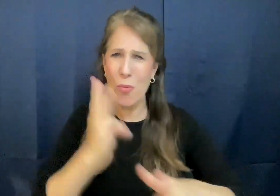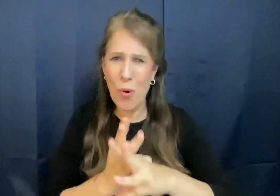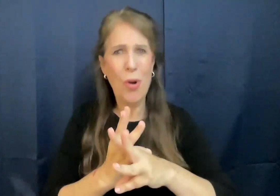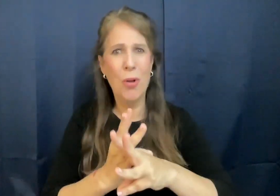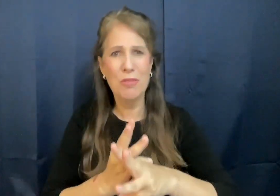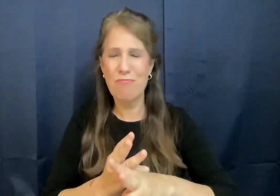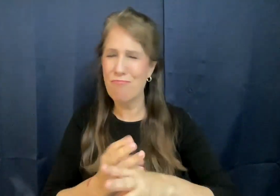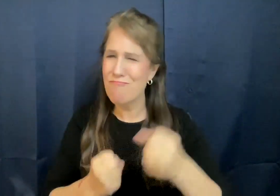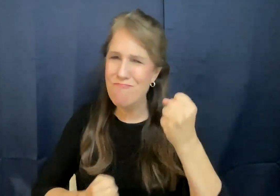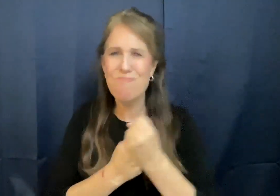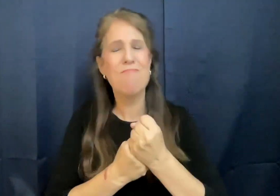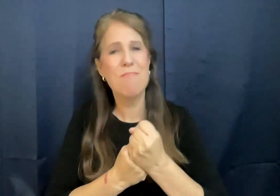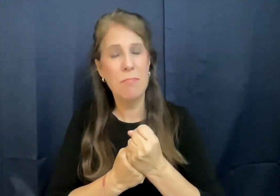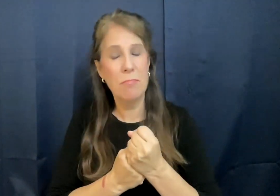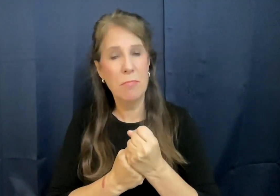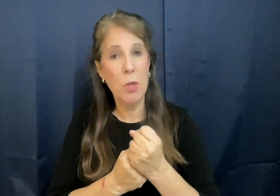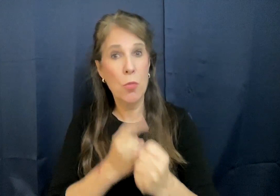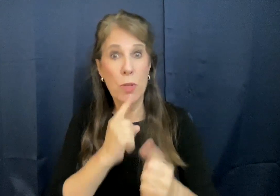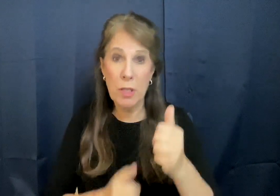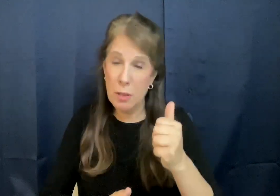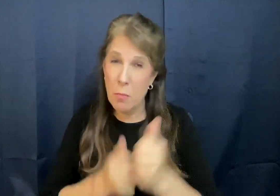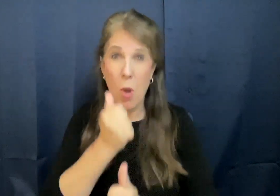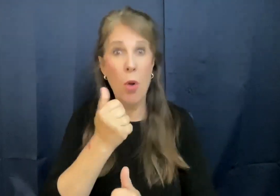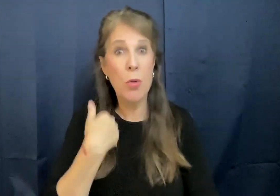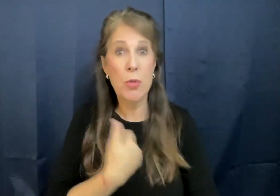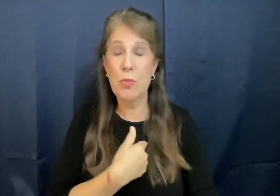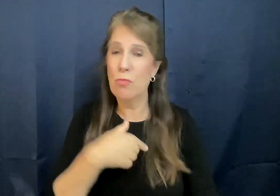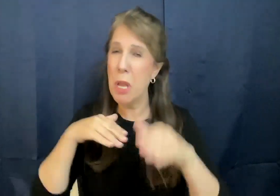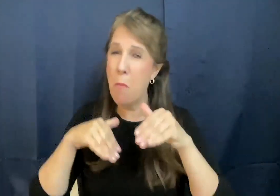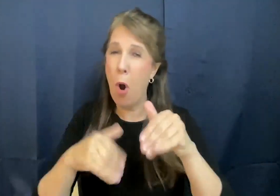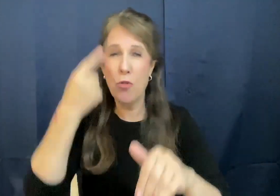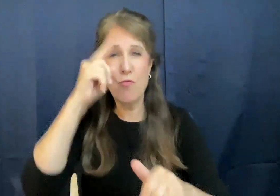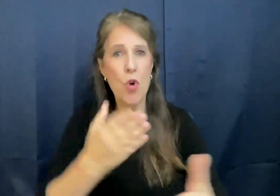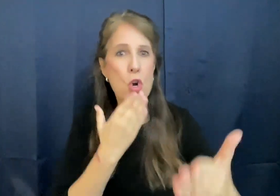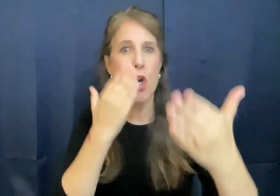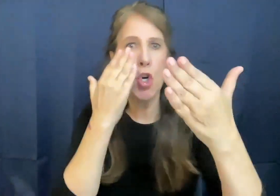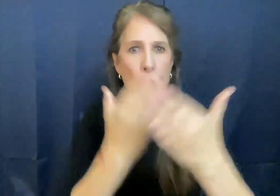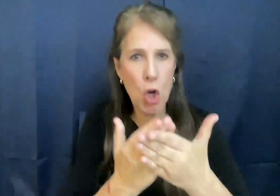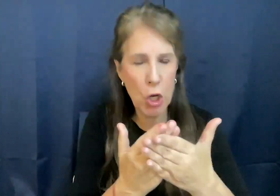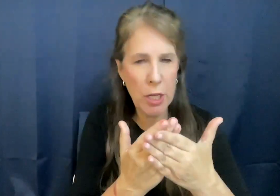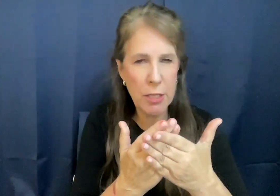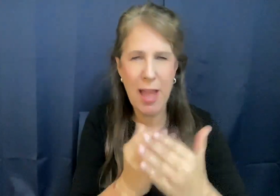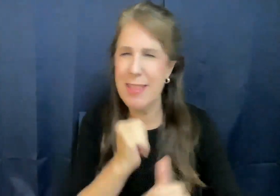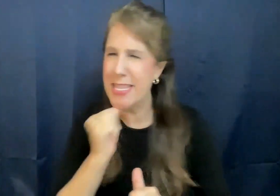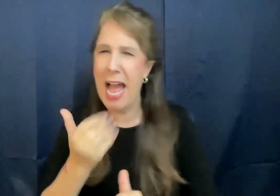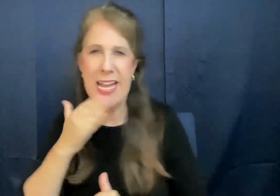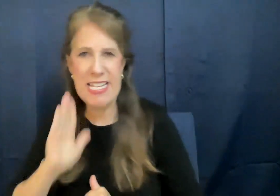Above all, we come together to march for good over evil, for human